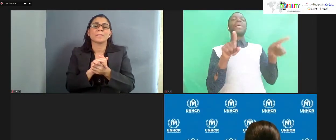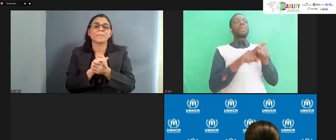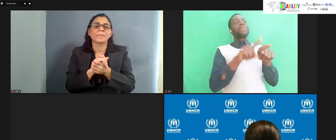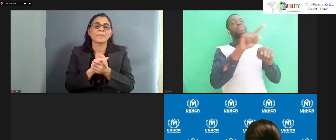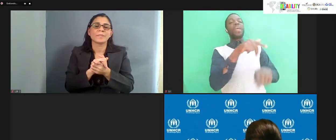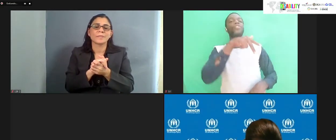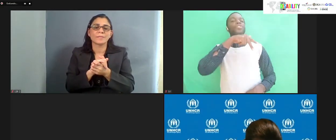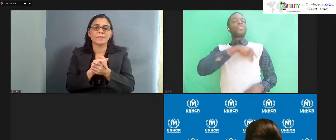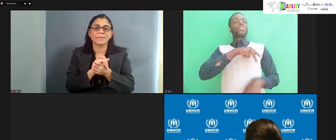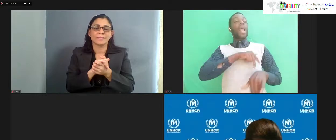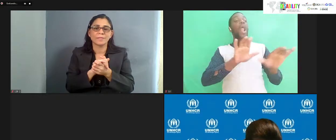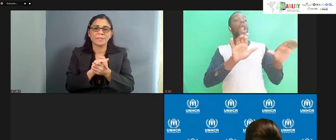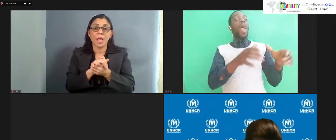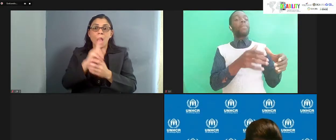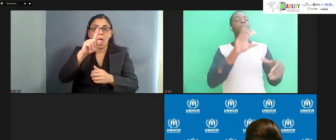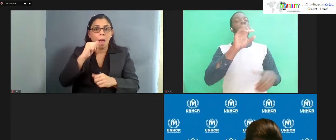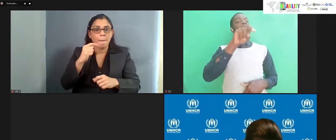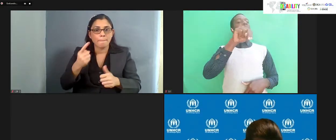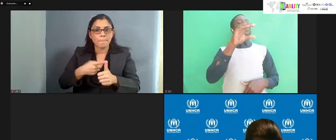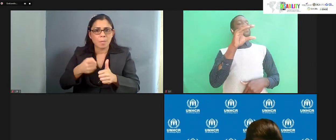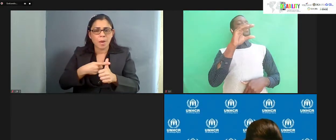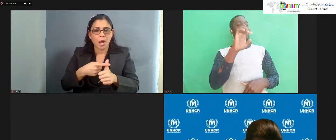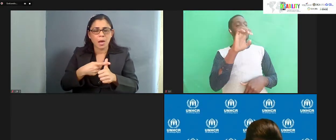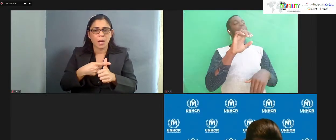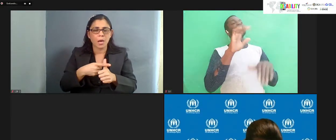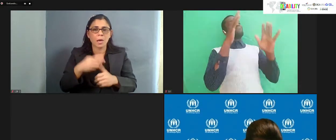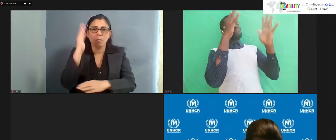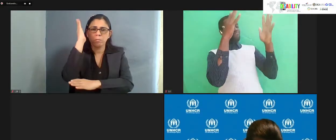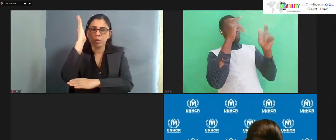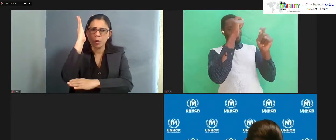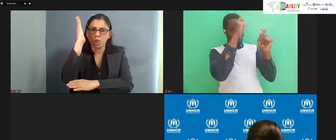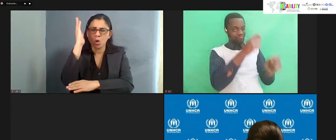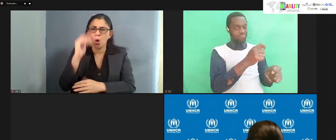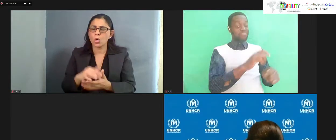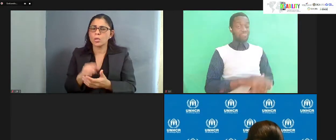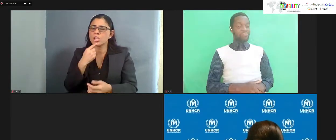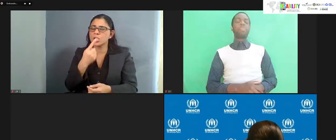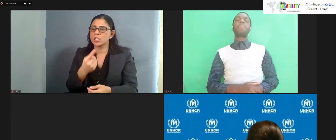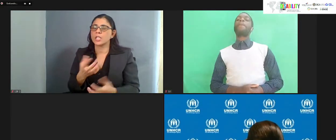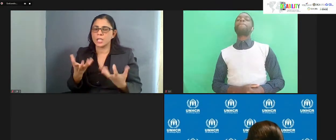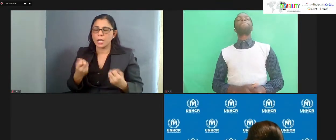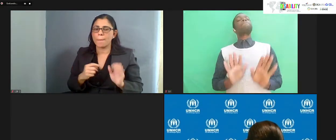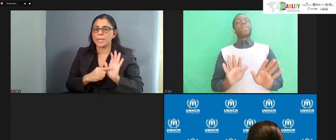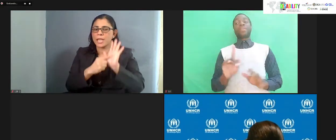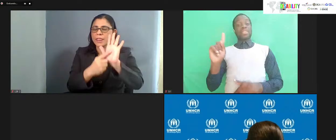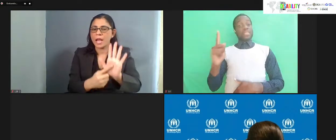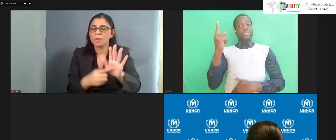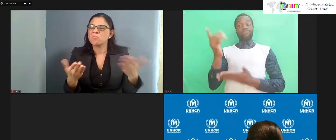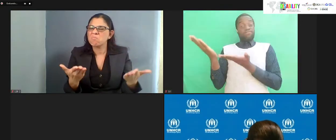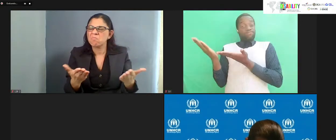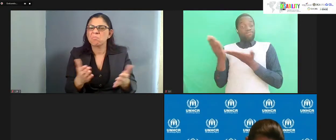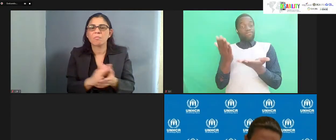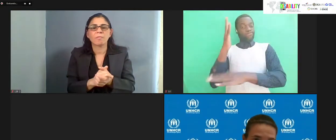and on social group the first panel is that i would like to introduce